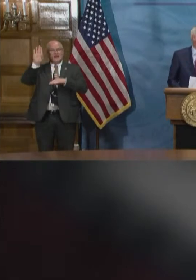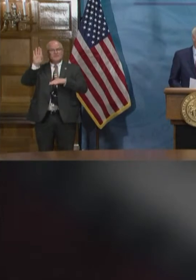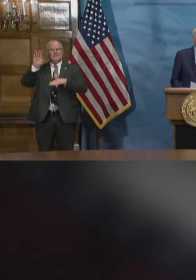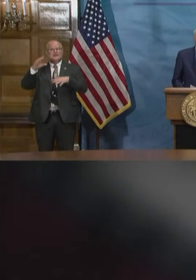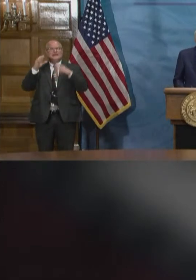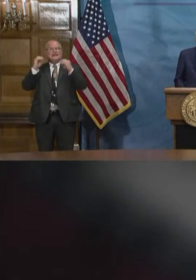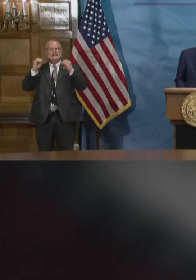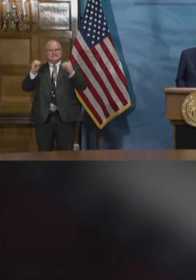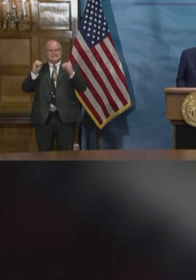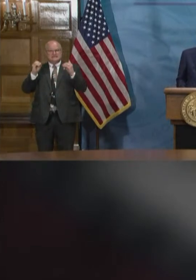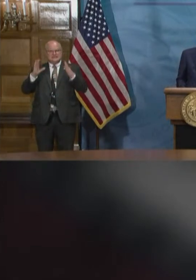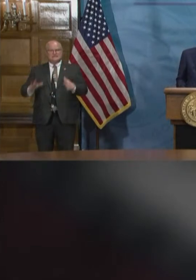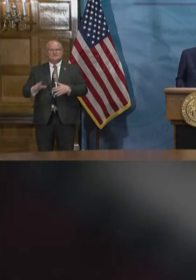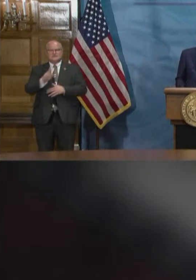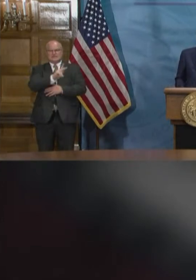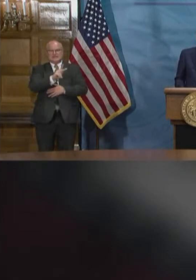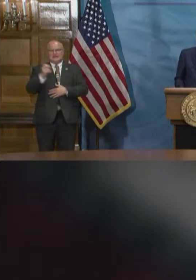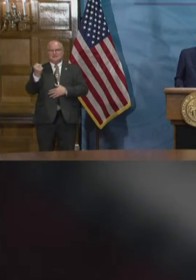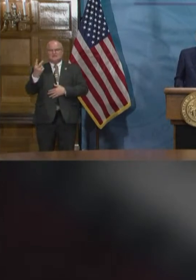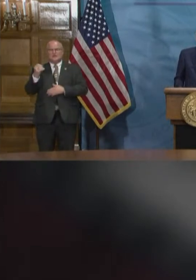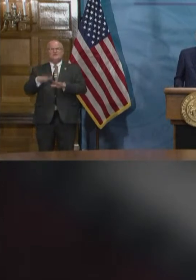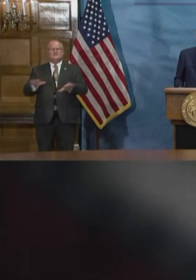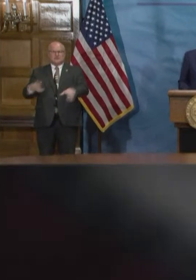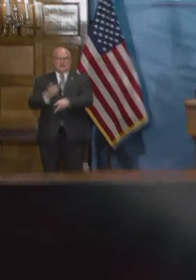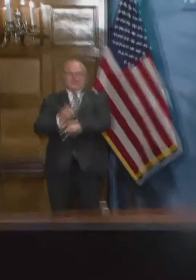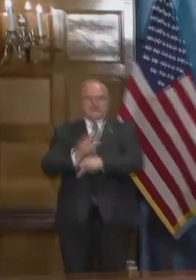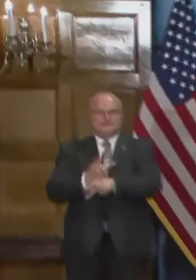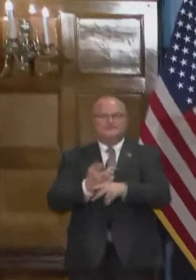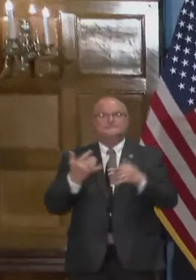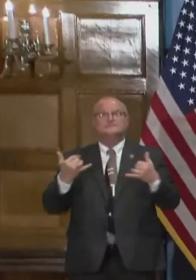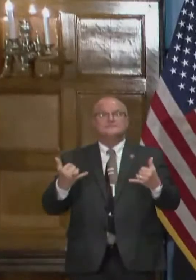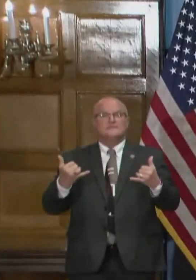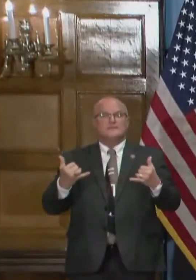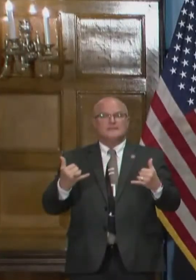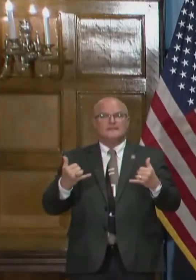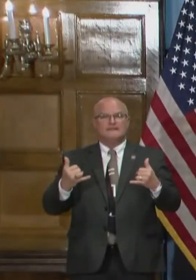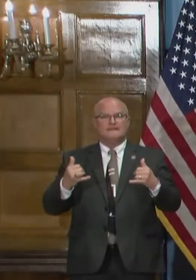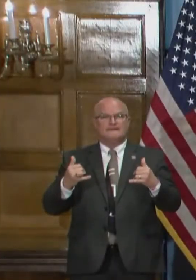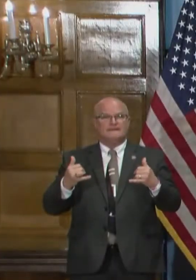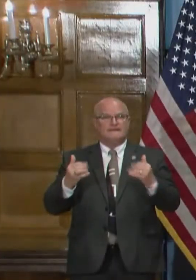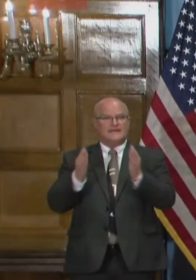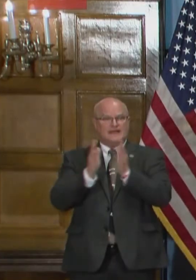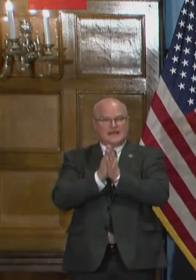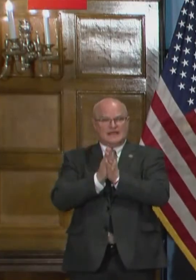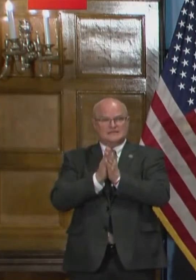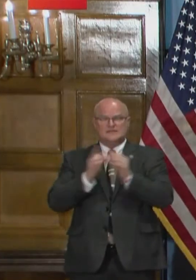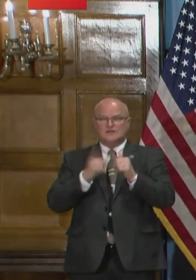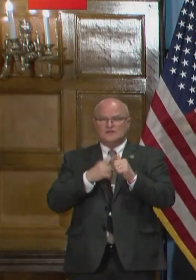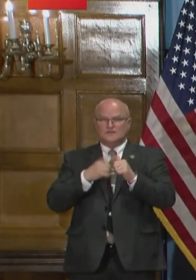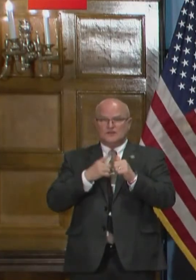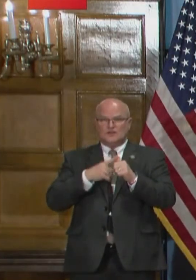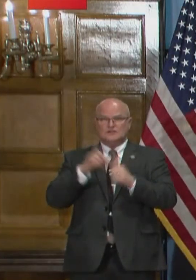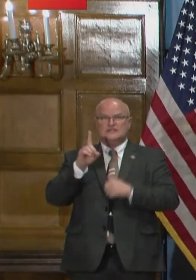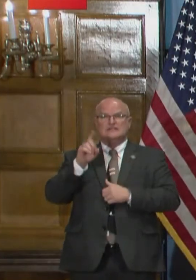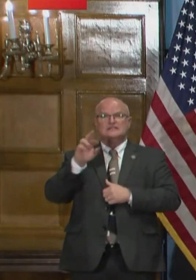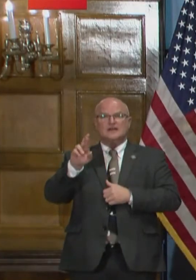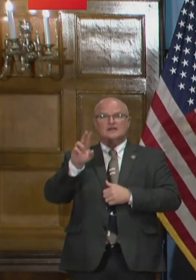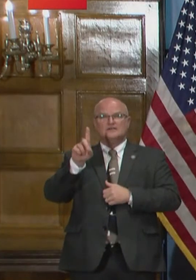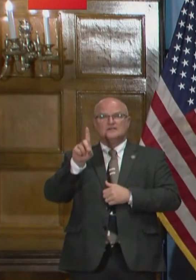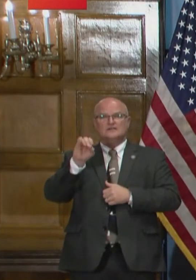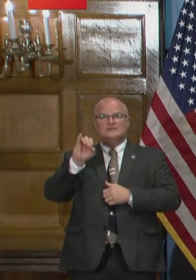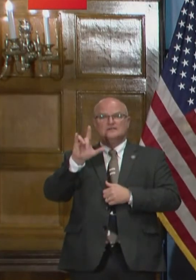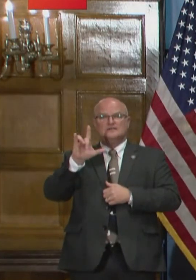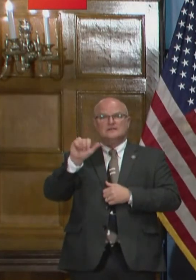K through 12 and child care. And so with that, let me ask first Dr. Dillahay to